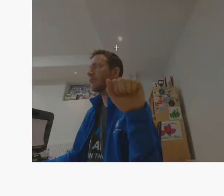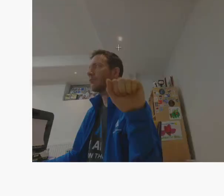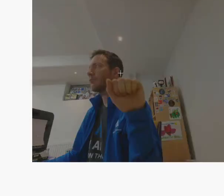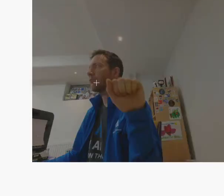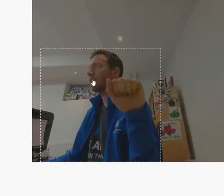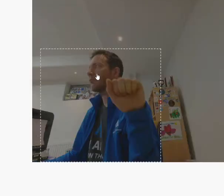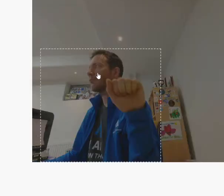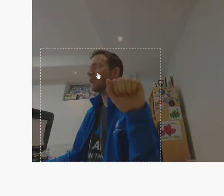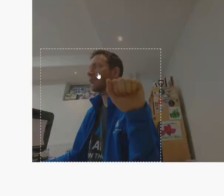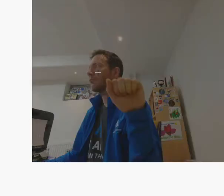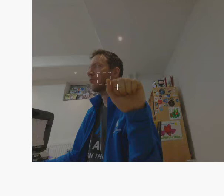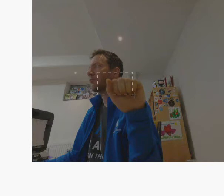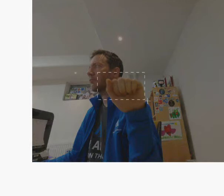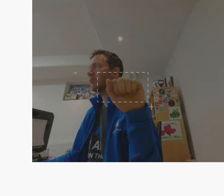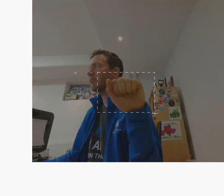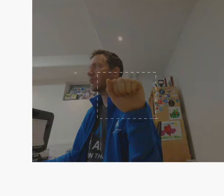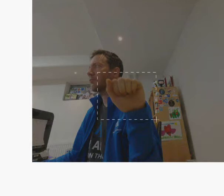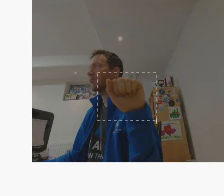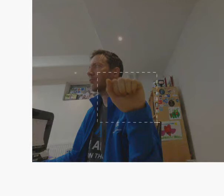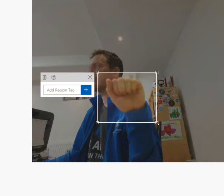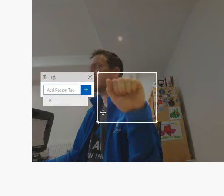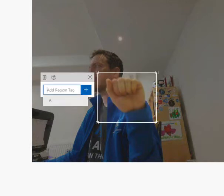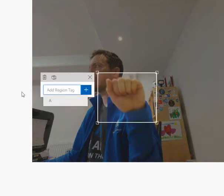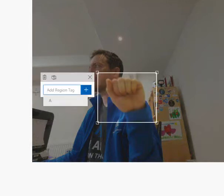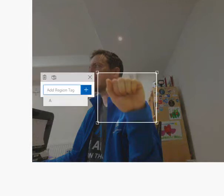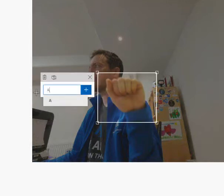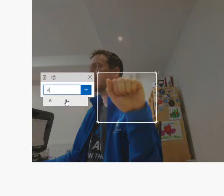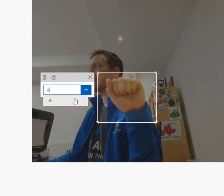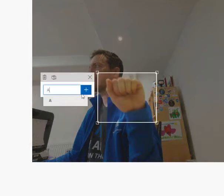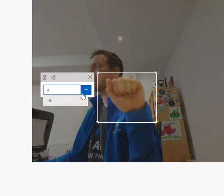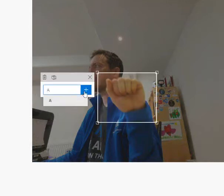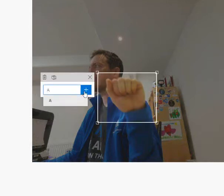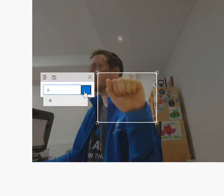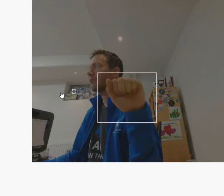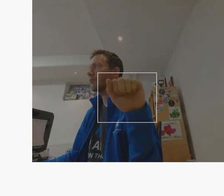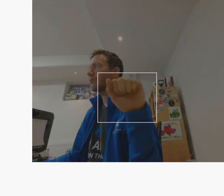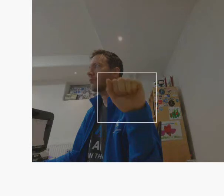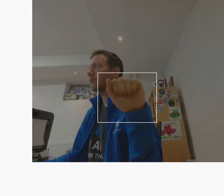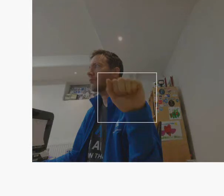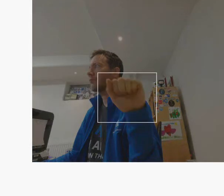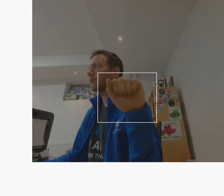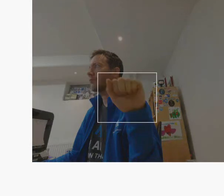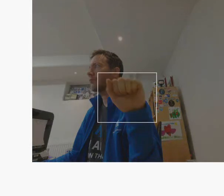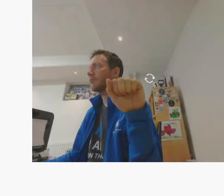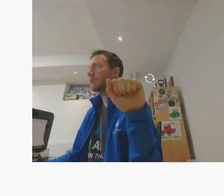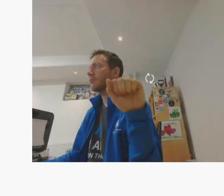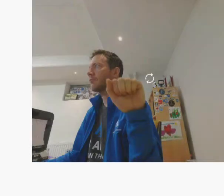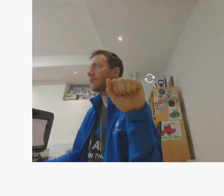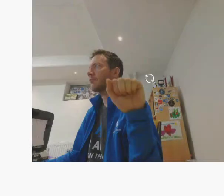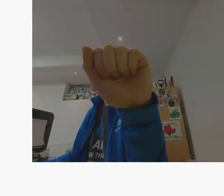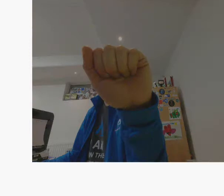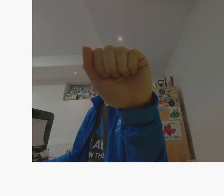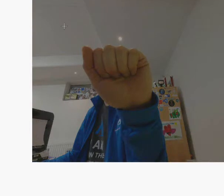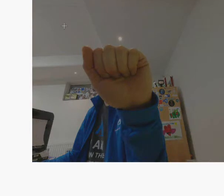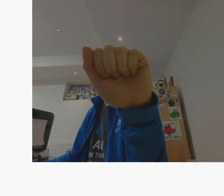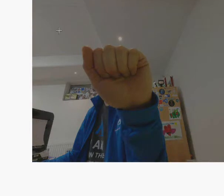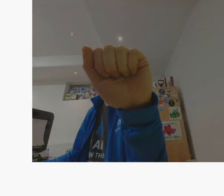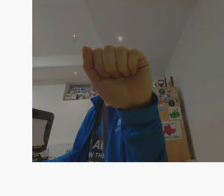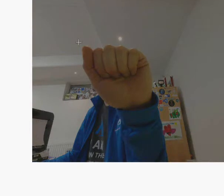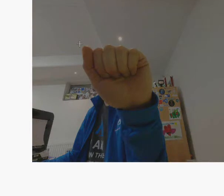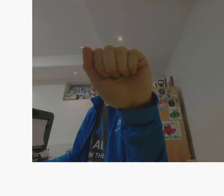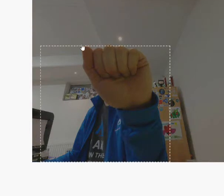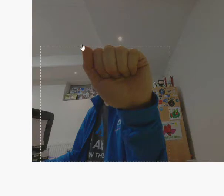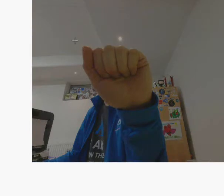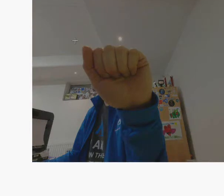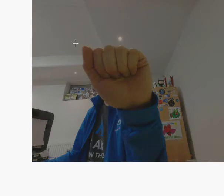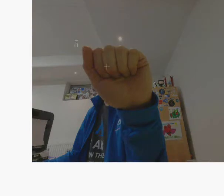each one and say this is the letter A in different contexts. As you'll see, this is a little bit of a laborious process, but